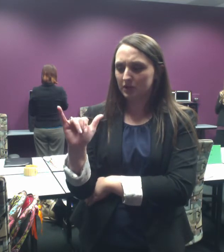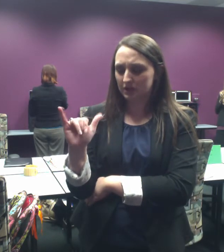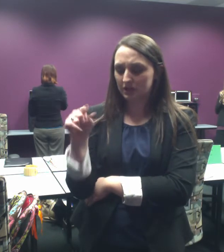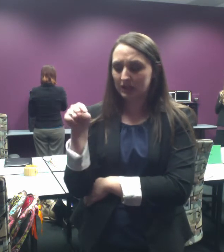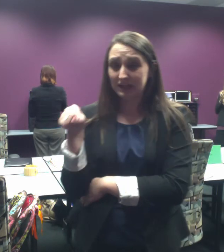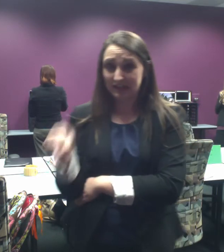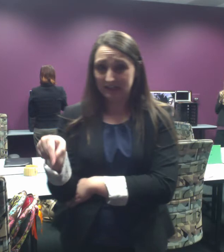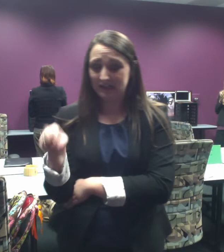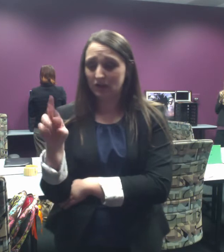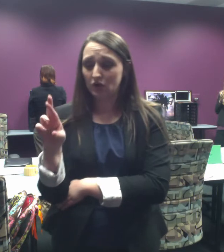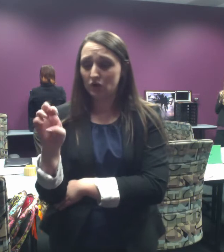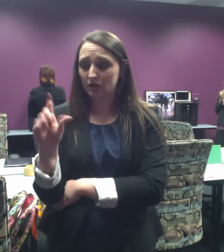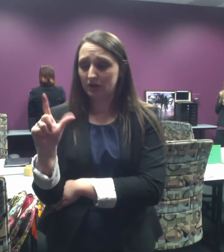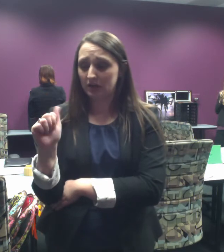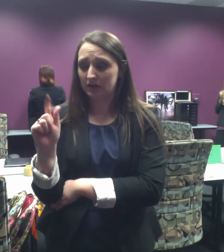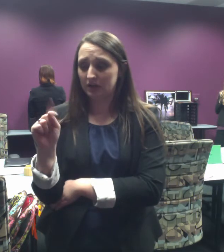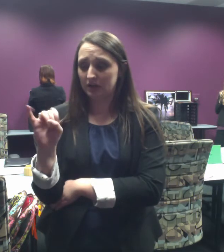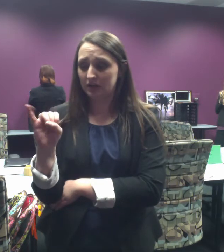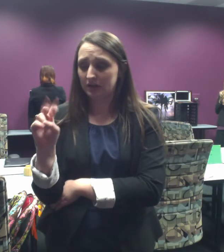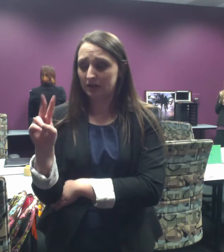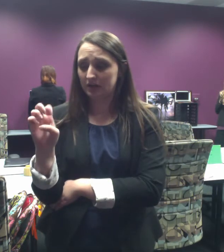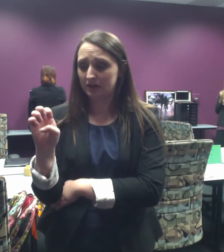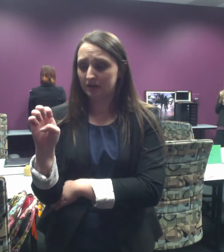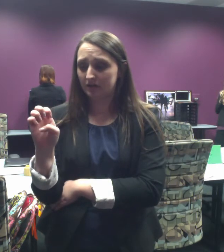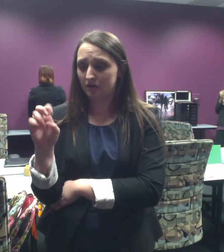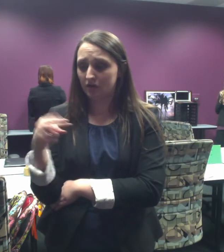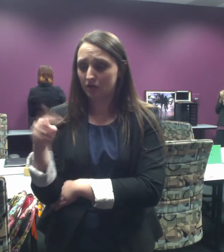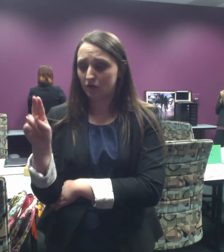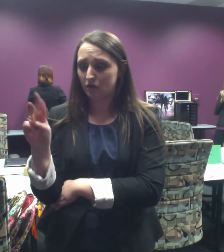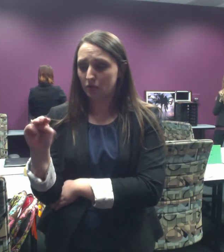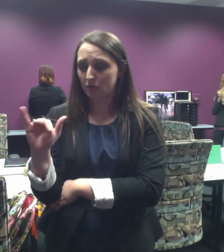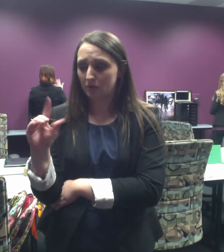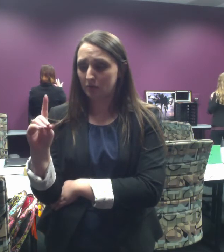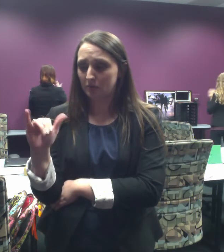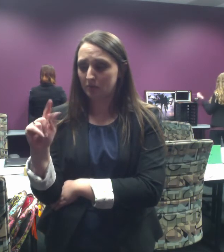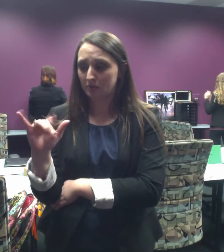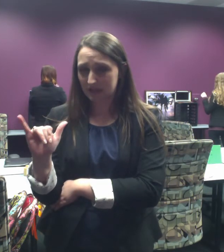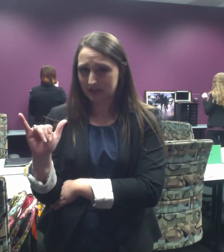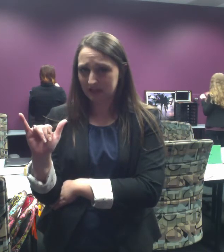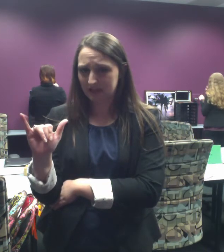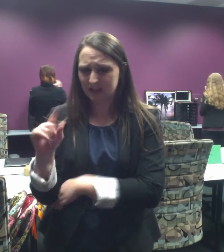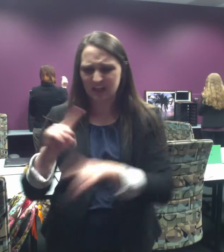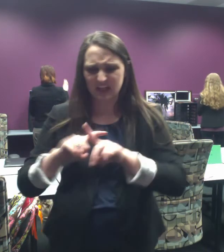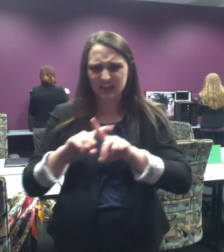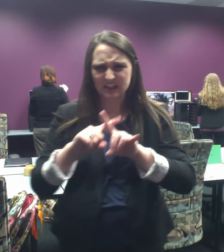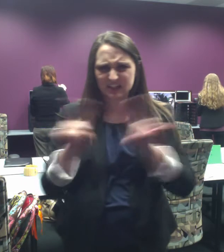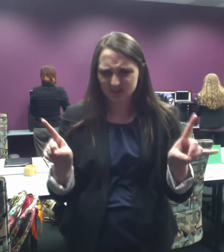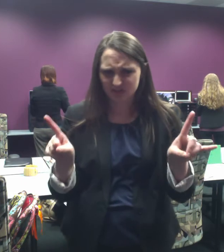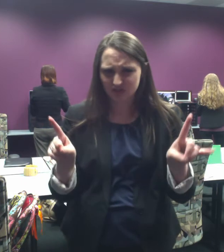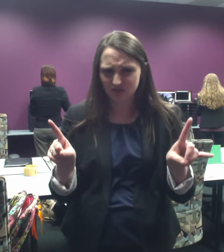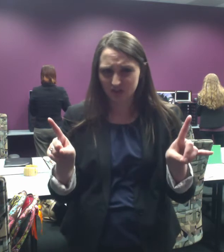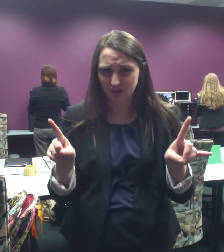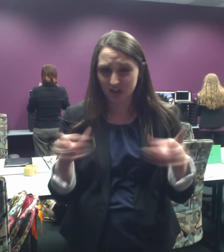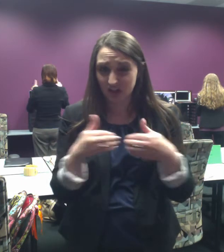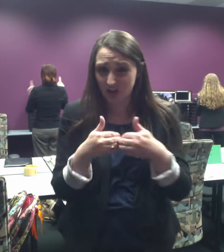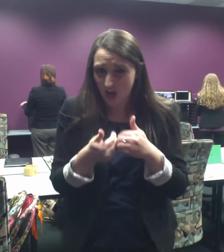in that air at that point. And then you have to have a psychrometer or something to tell what the current